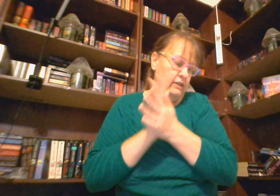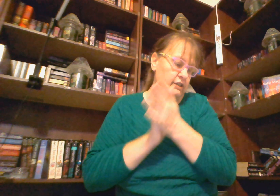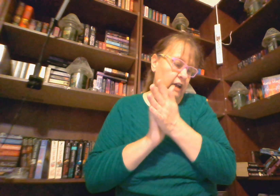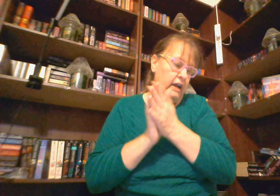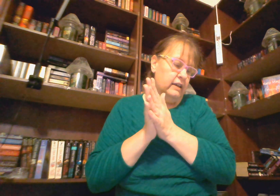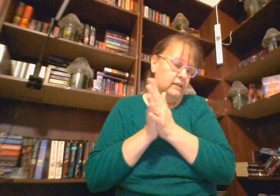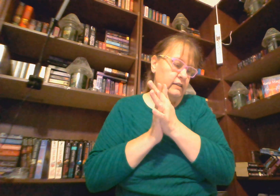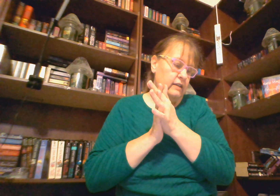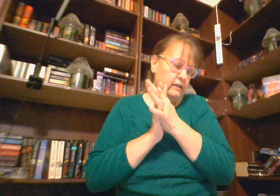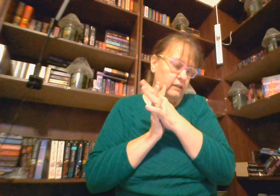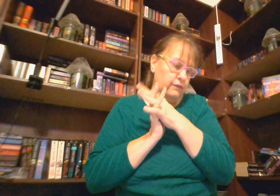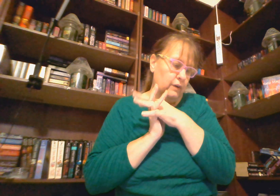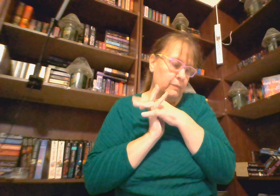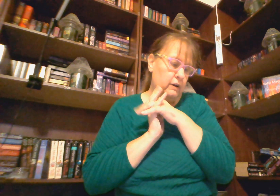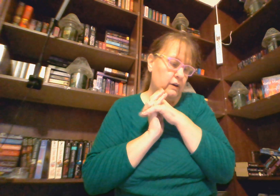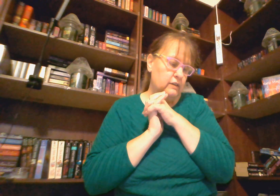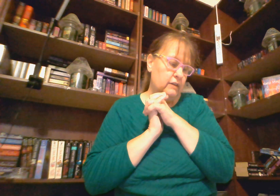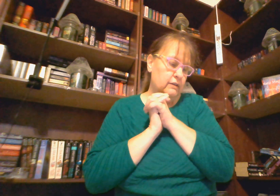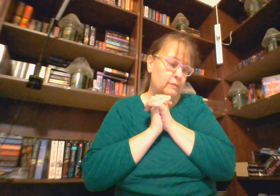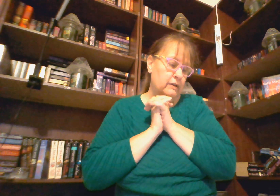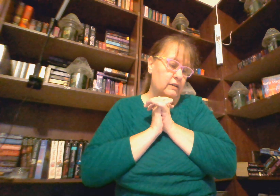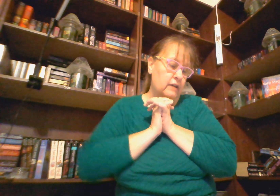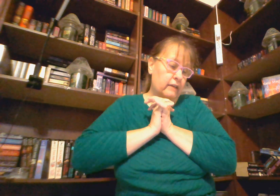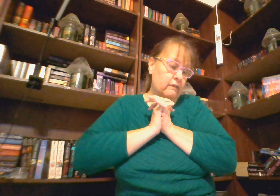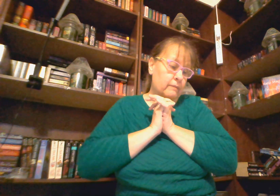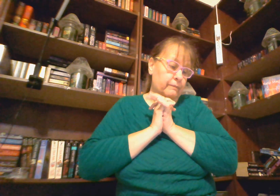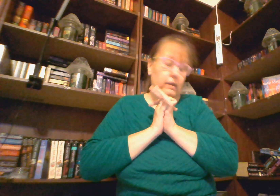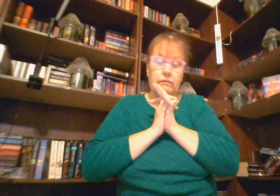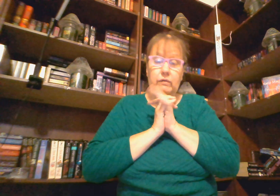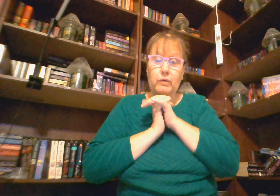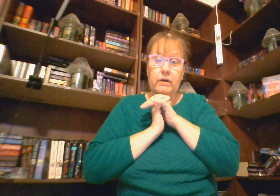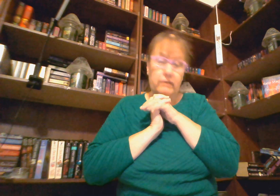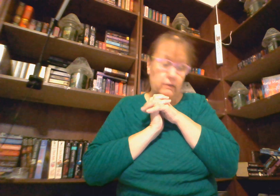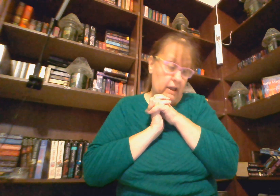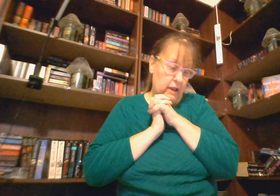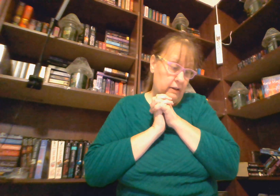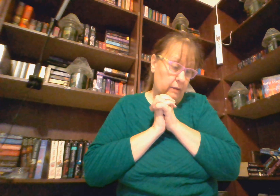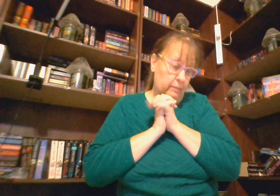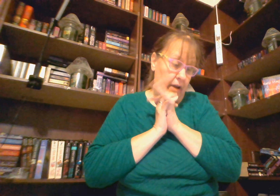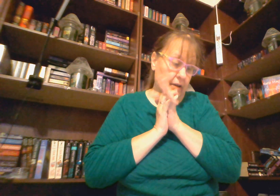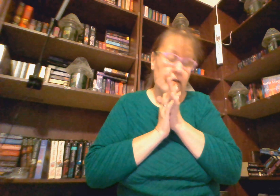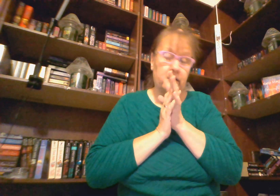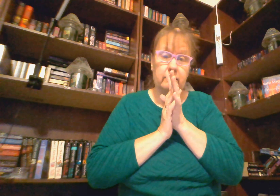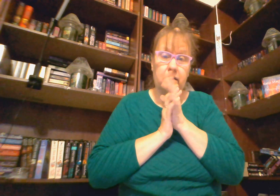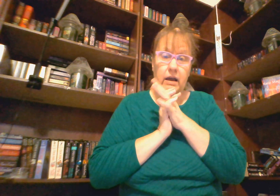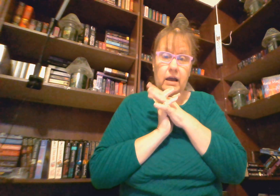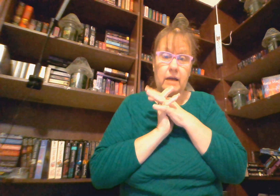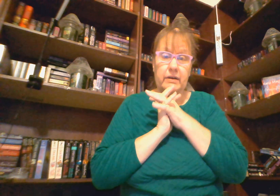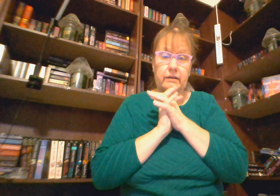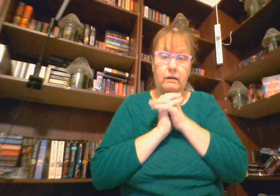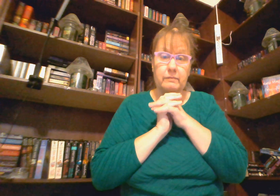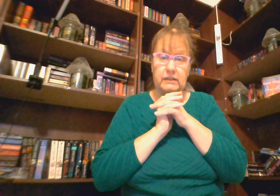she's hiding in Sinful because there is $1 million reward on her head by a Ahmed arms